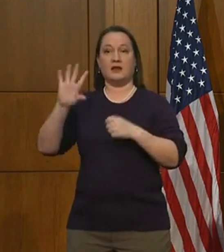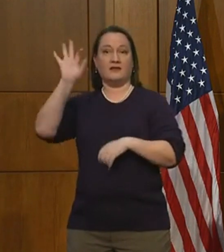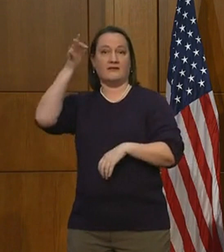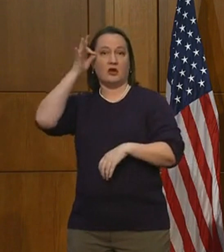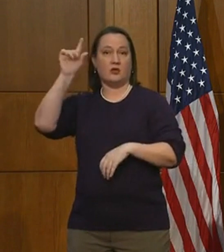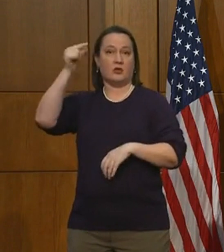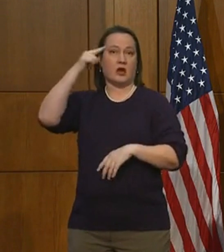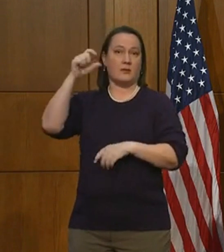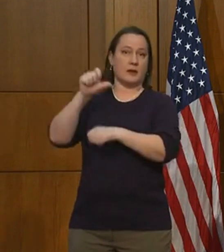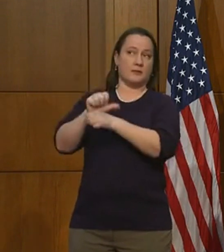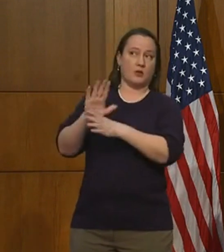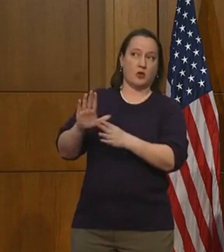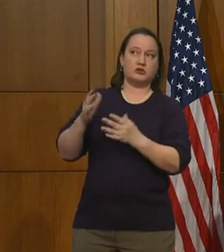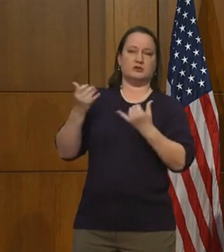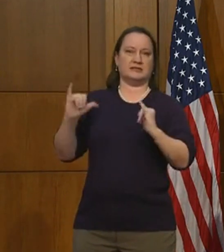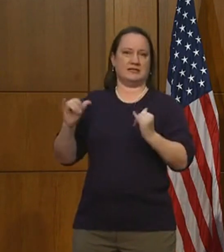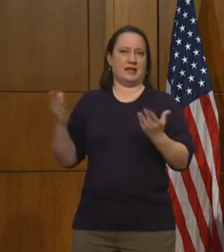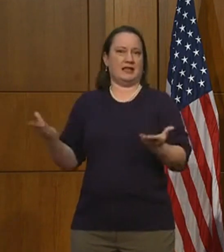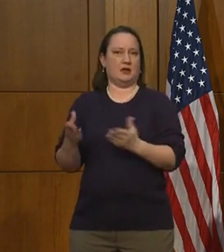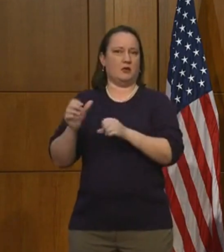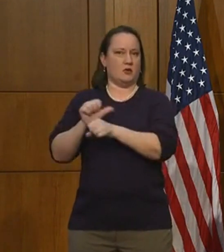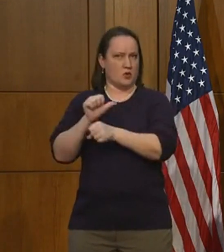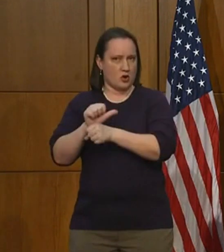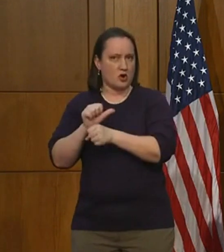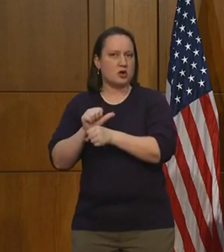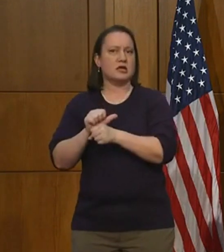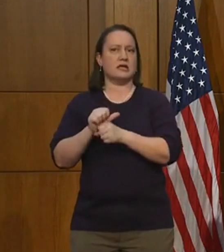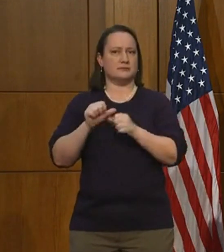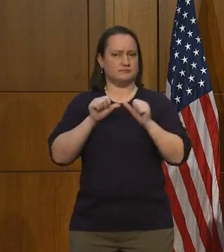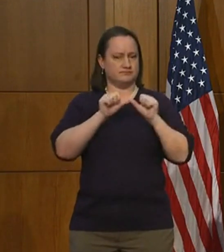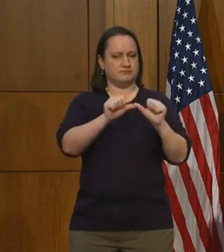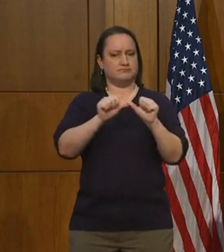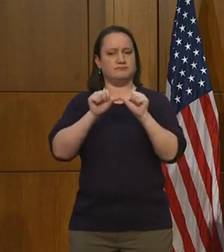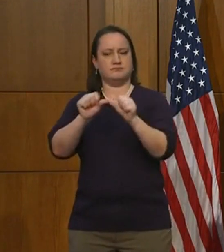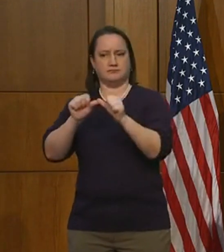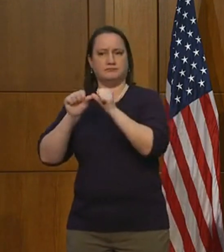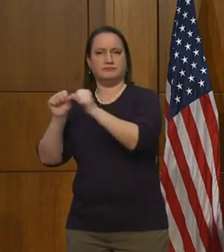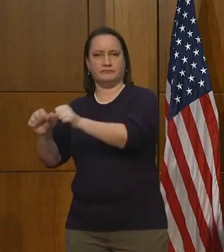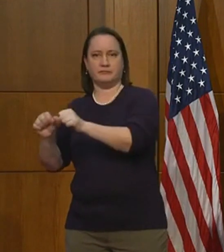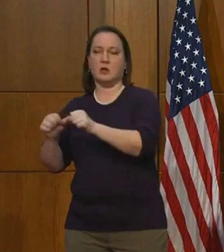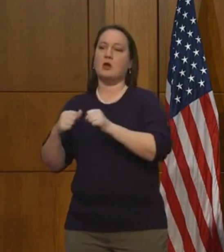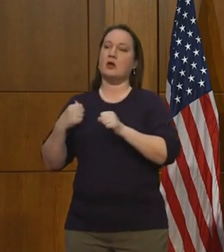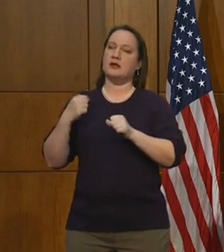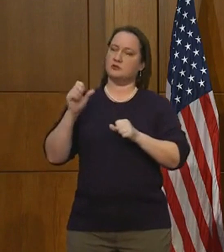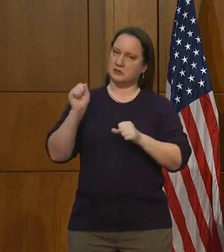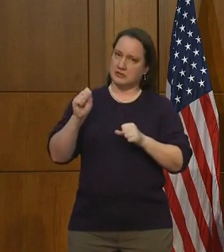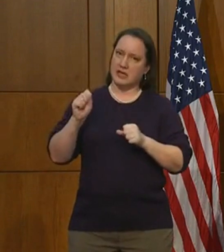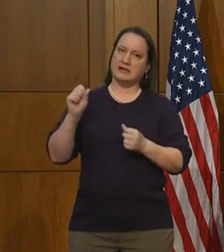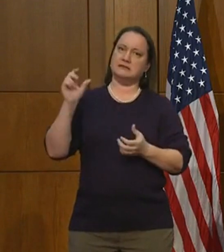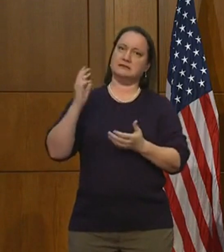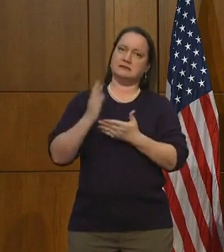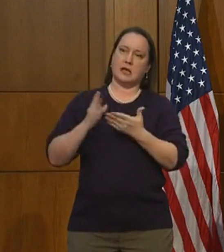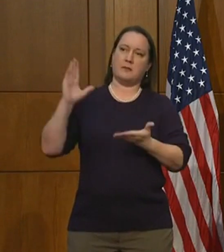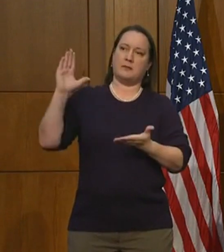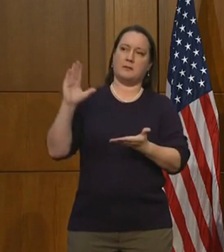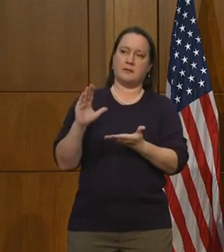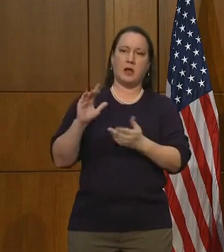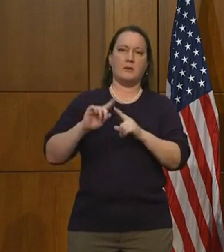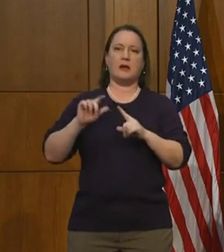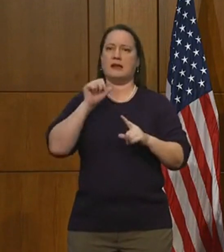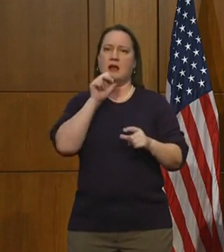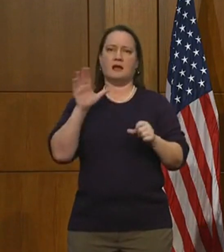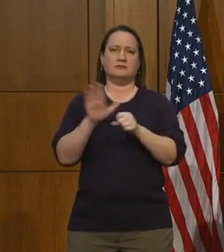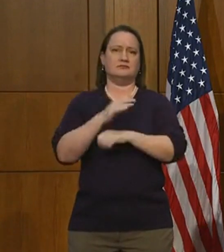that are here. So while we have been impacted, we did not see a total shutdown of